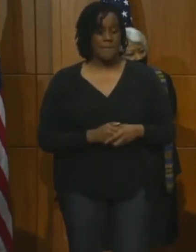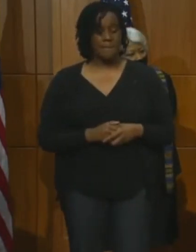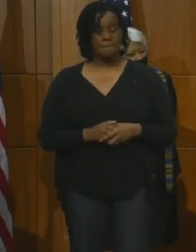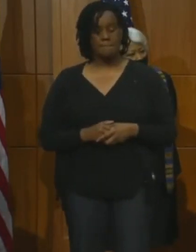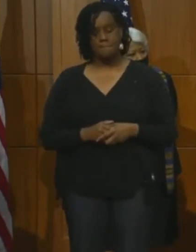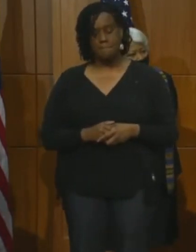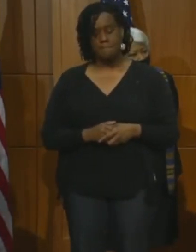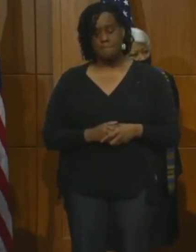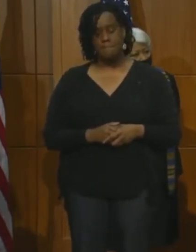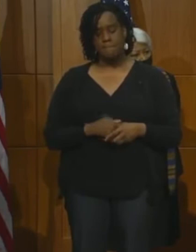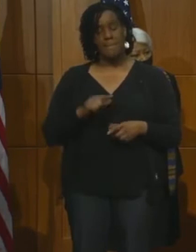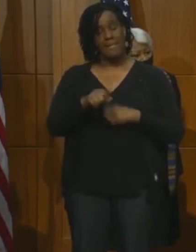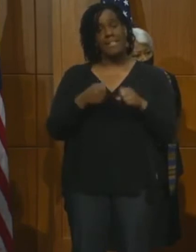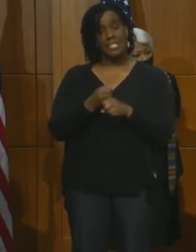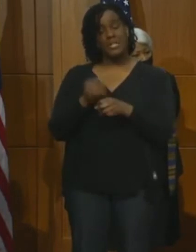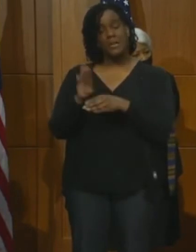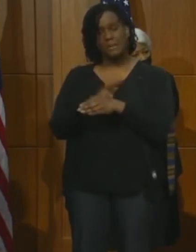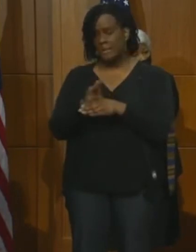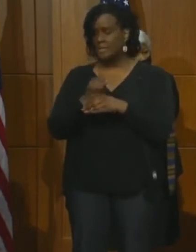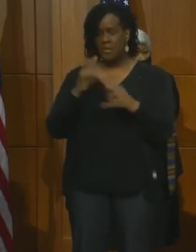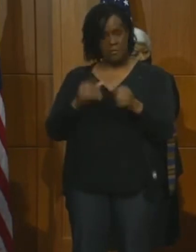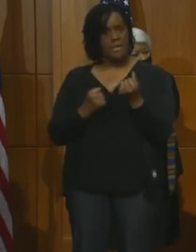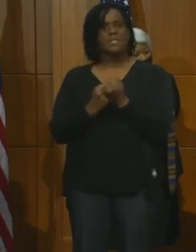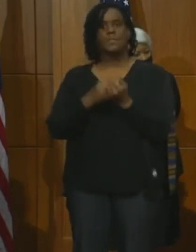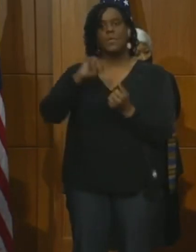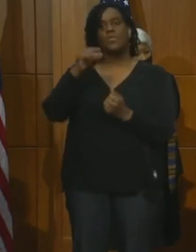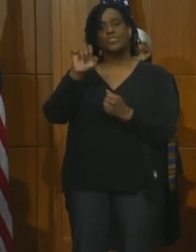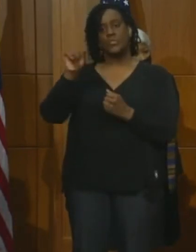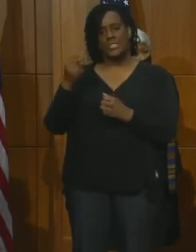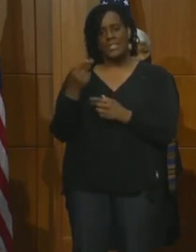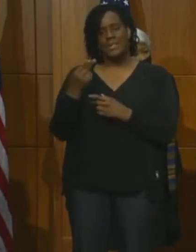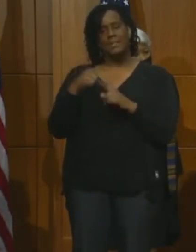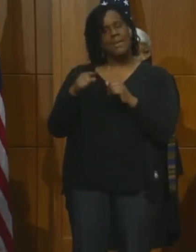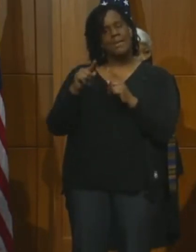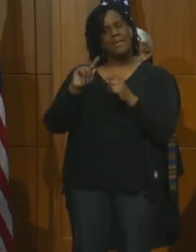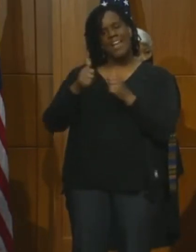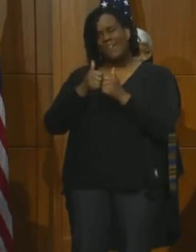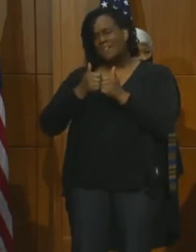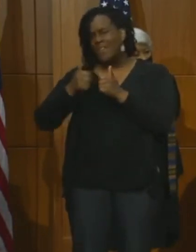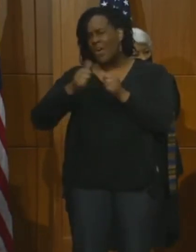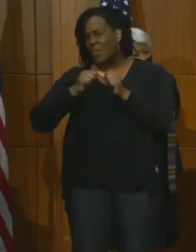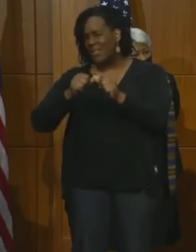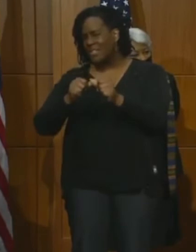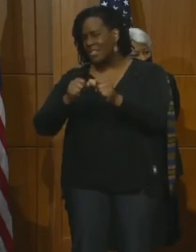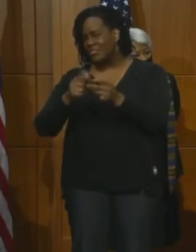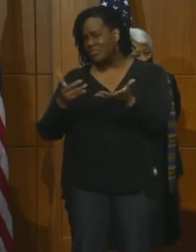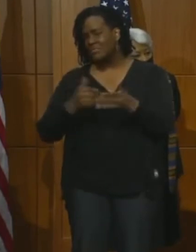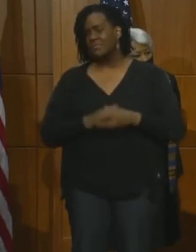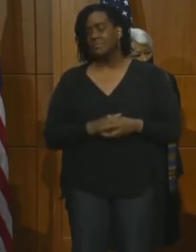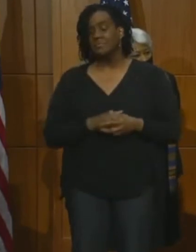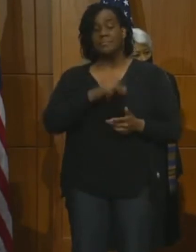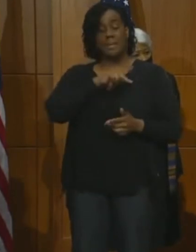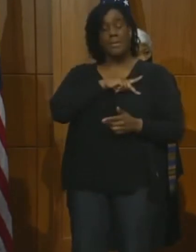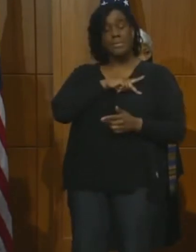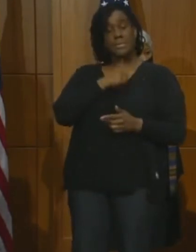This year, corporations are already stepping up for Juneteenth, but how far will they go? So me personally, I would